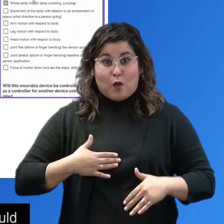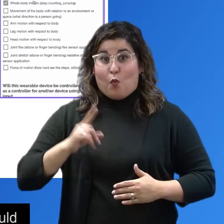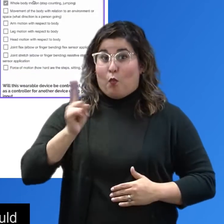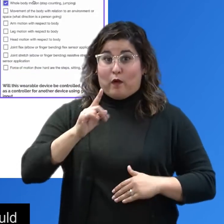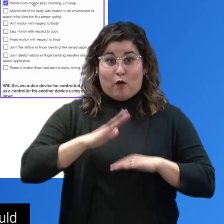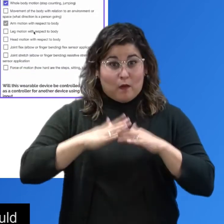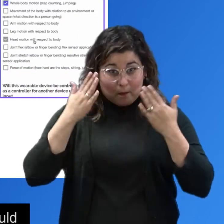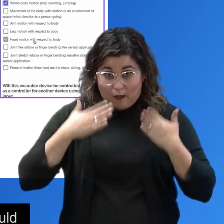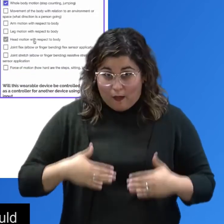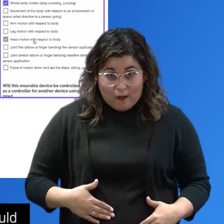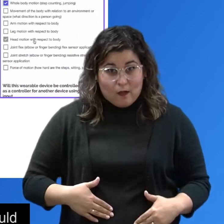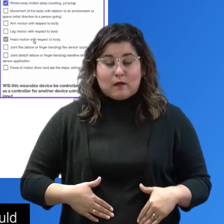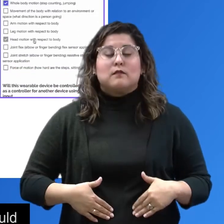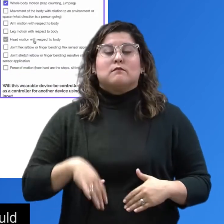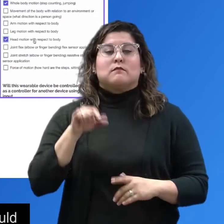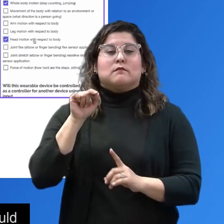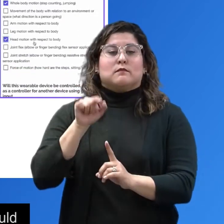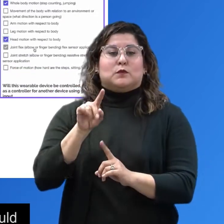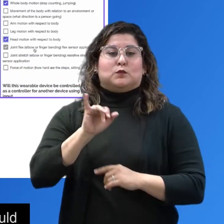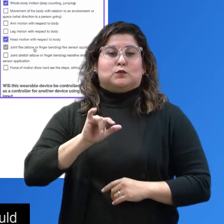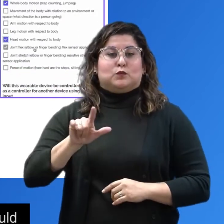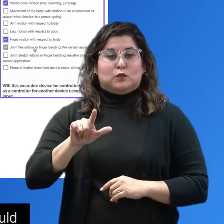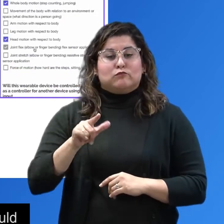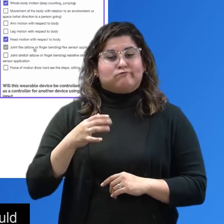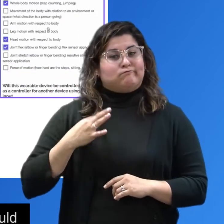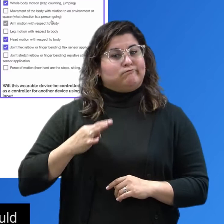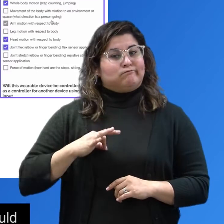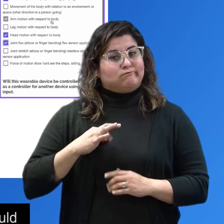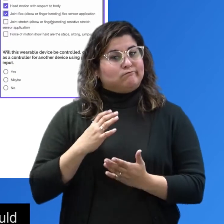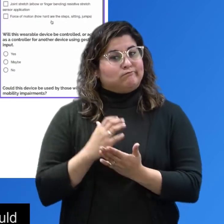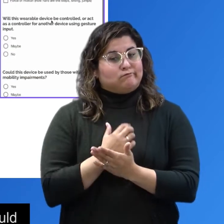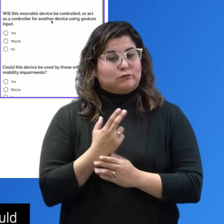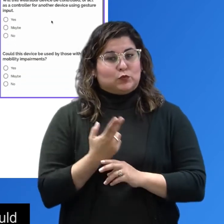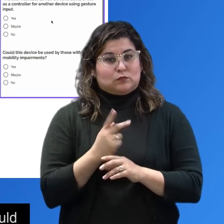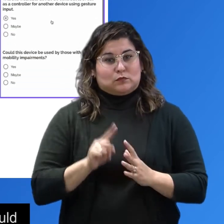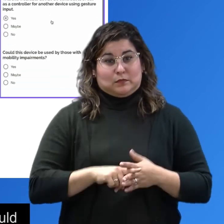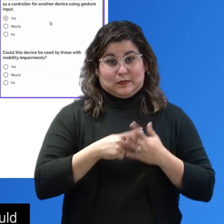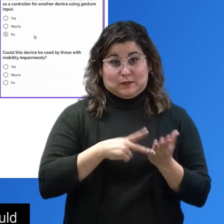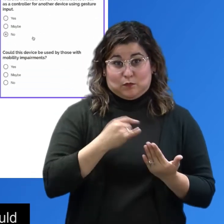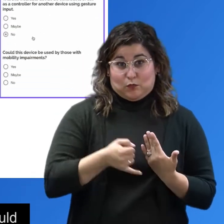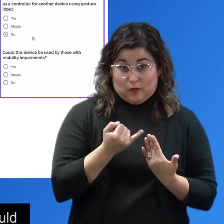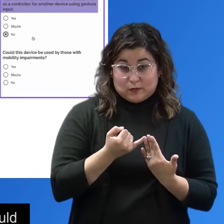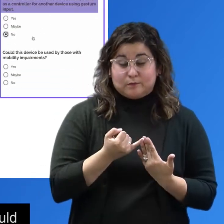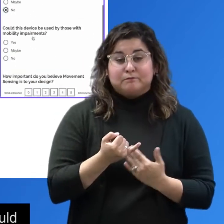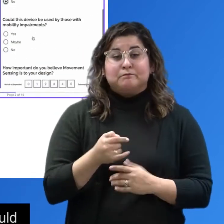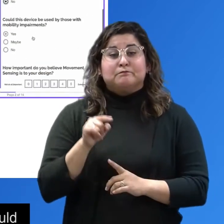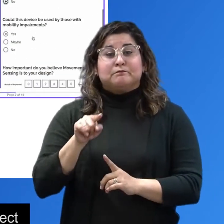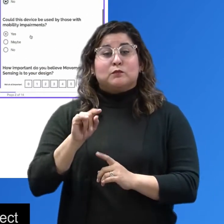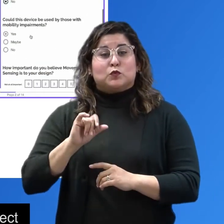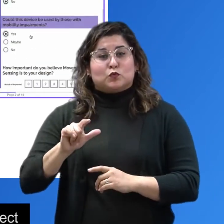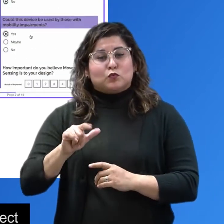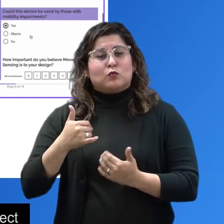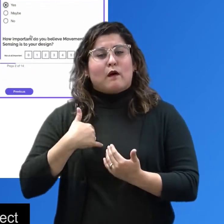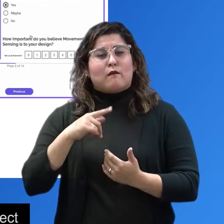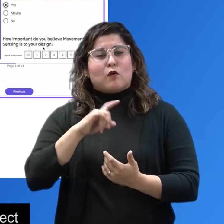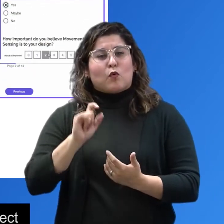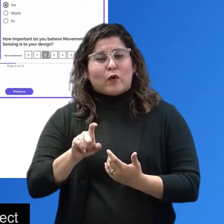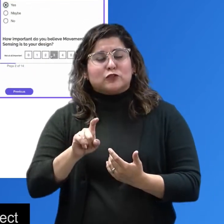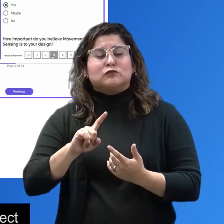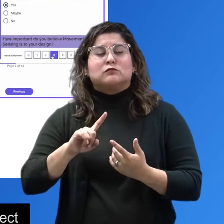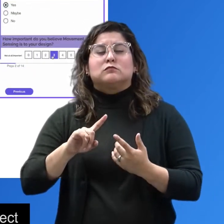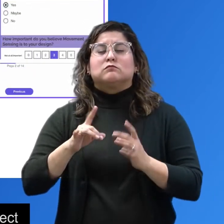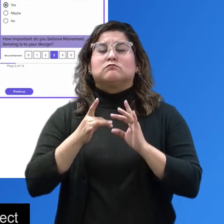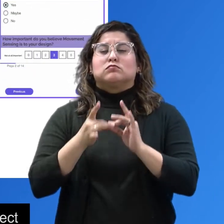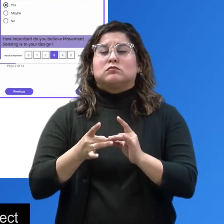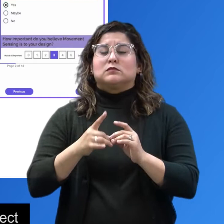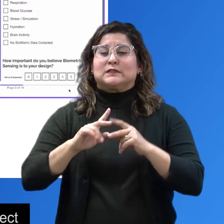body, this web tool would be useful at the beginning of a project. The tool starts with questions about the type of